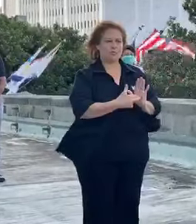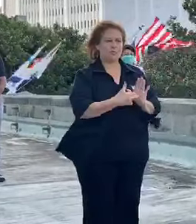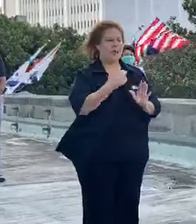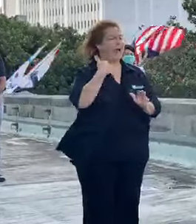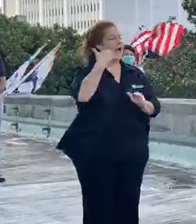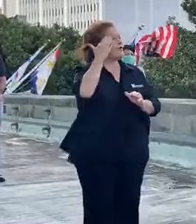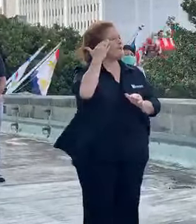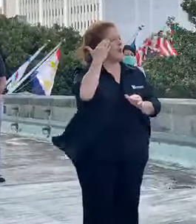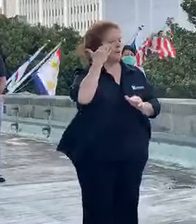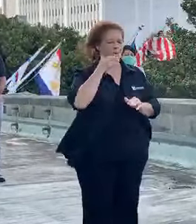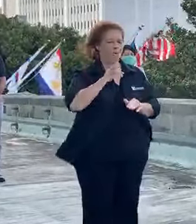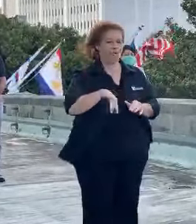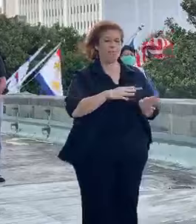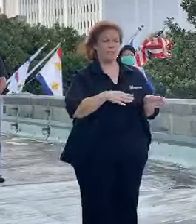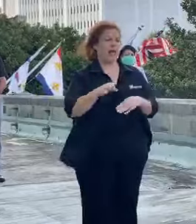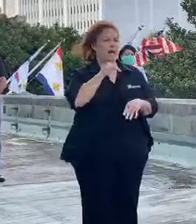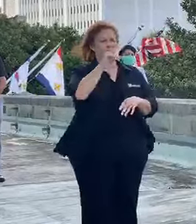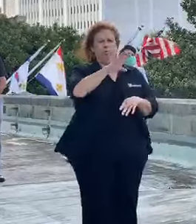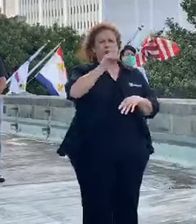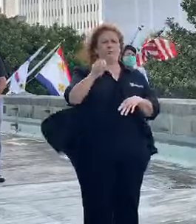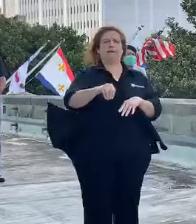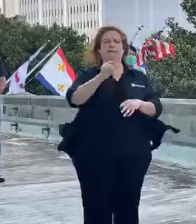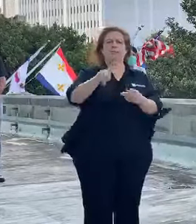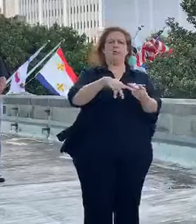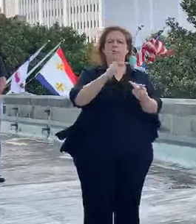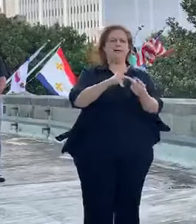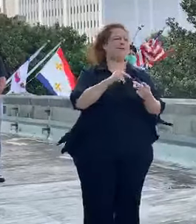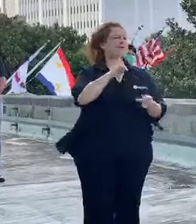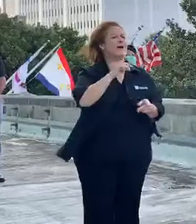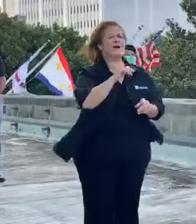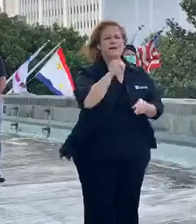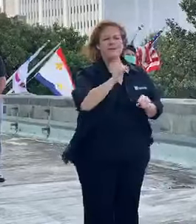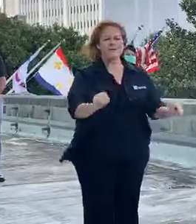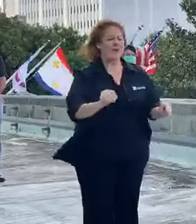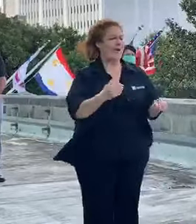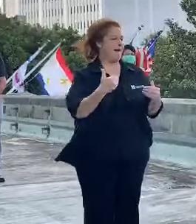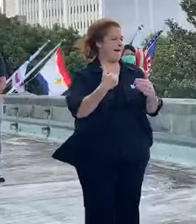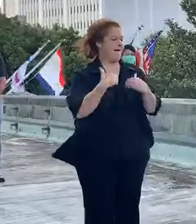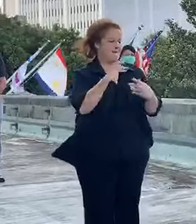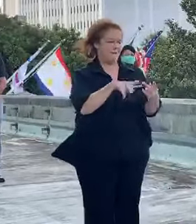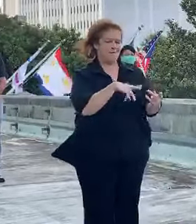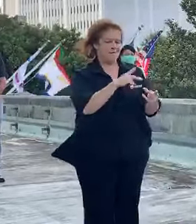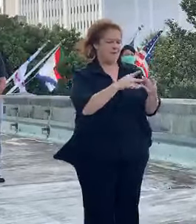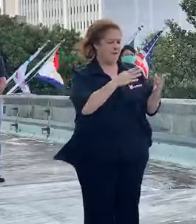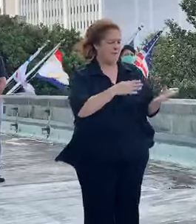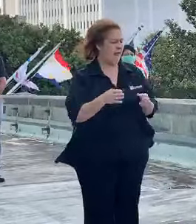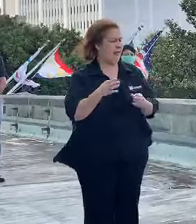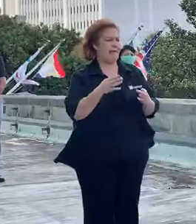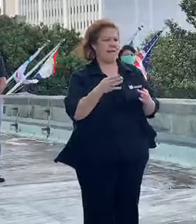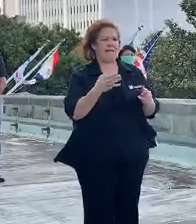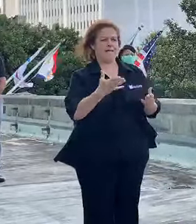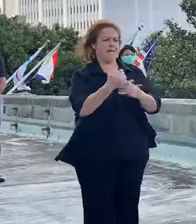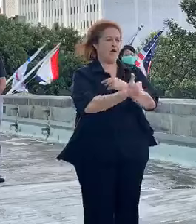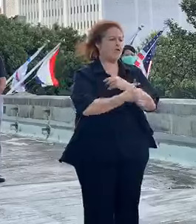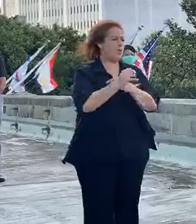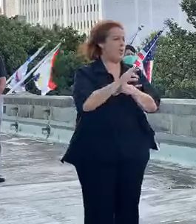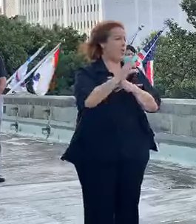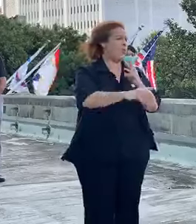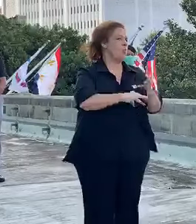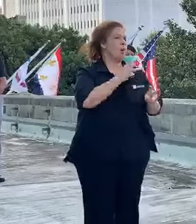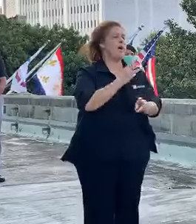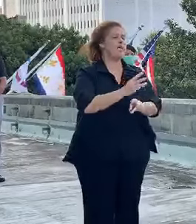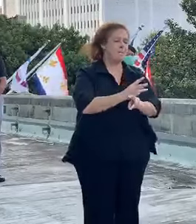not perfect. We all know this plan is not perfect. There is no perfect plan in this country or in this world right now. But